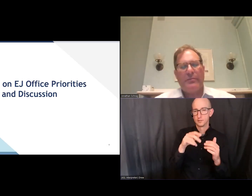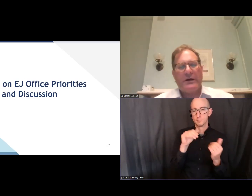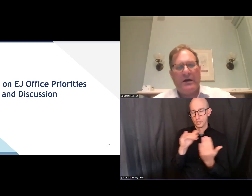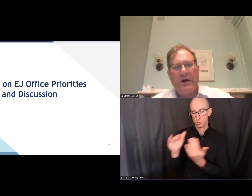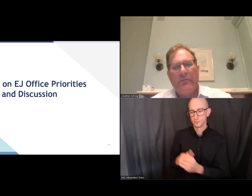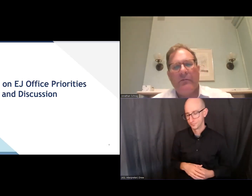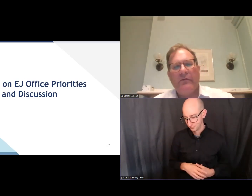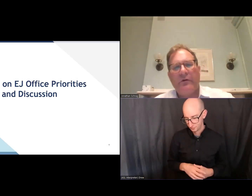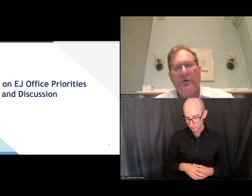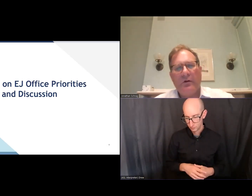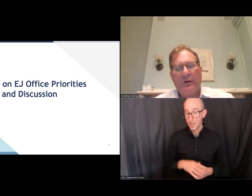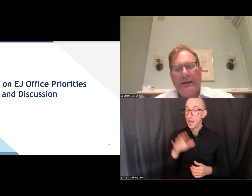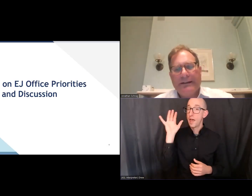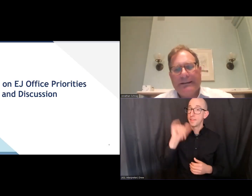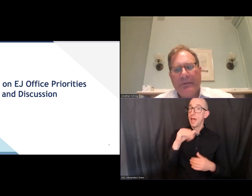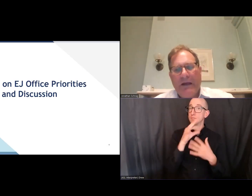menu becomes